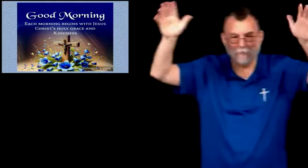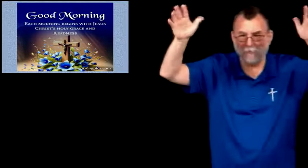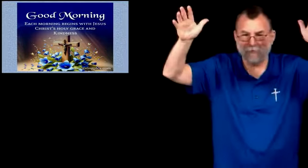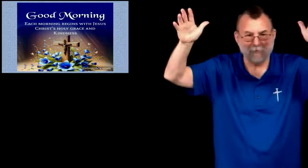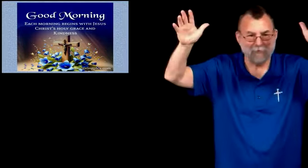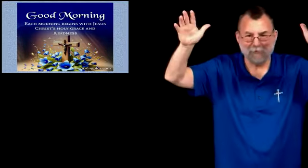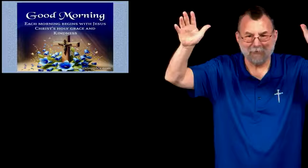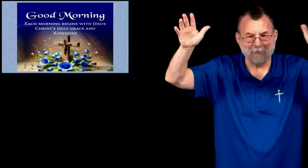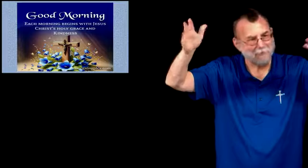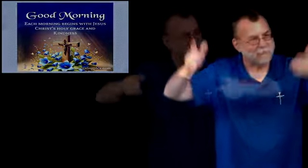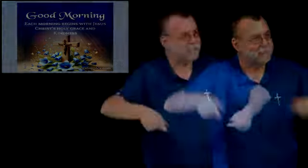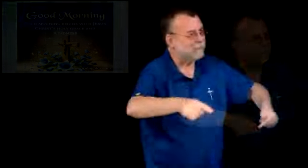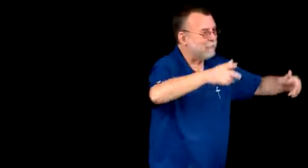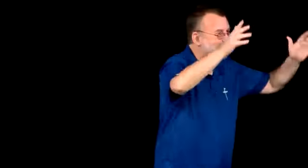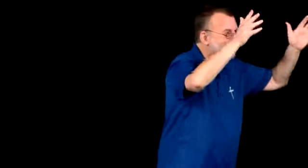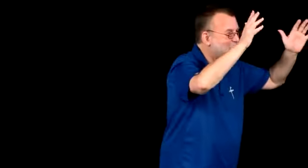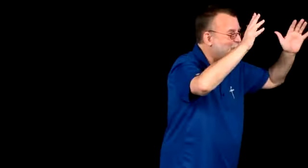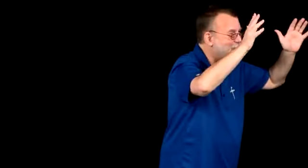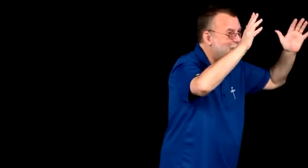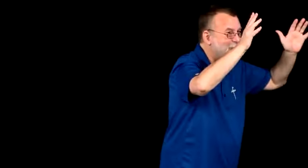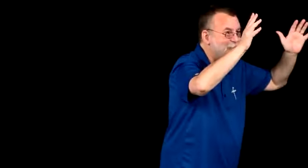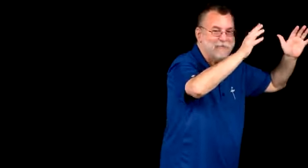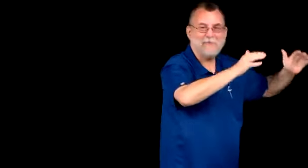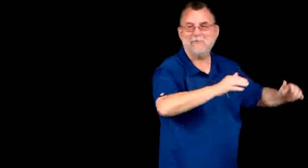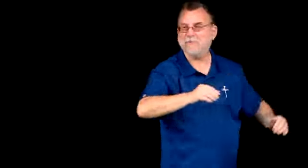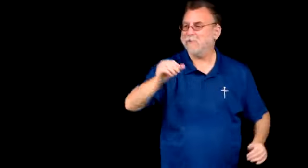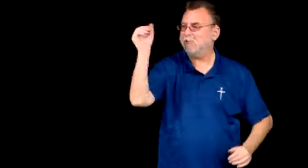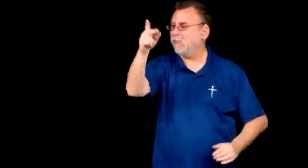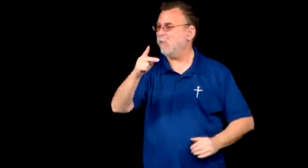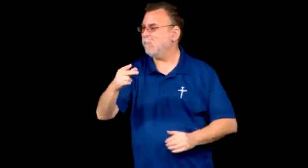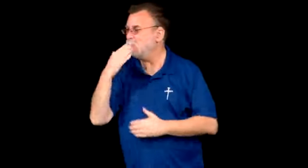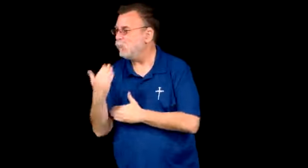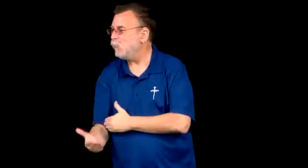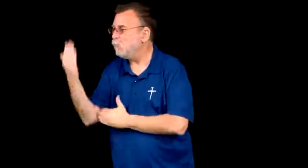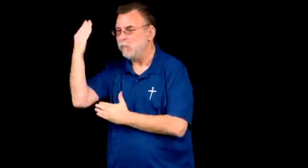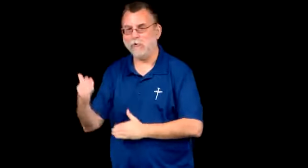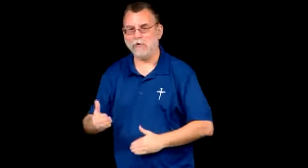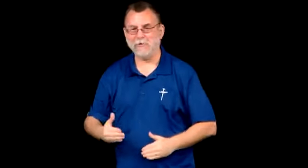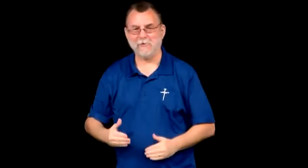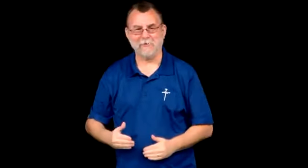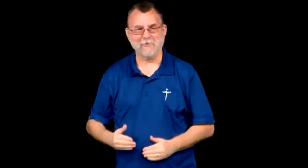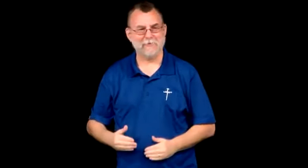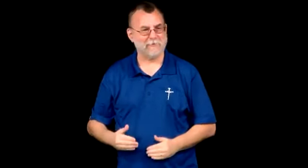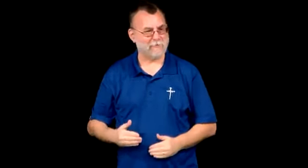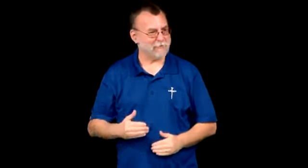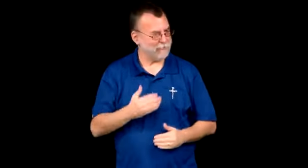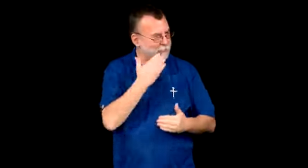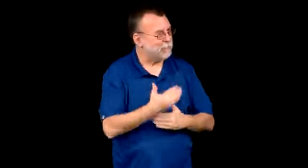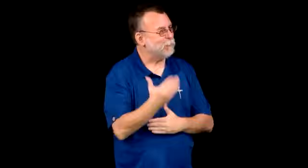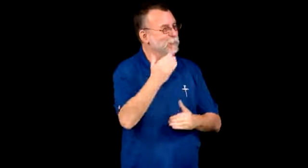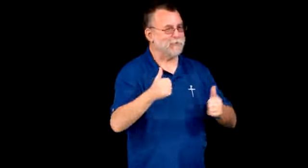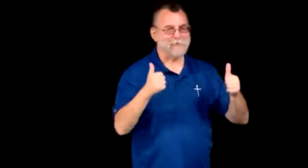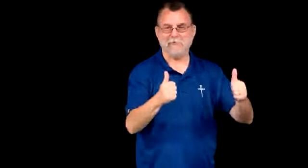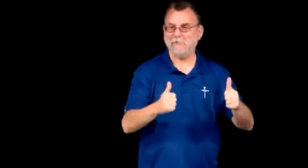Trying to get everybody to clap, raise your hands, come on. Okay, good morning.